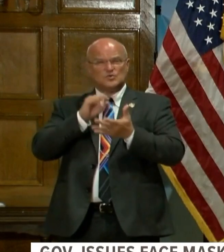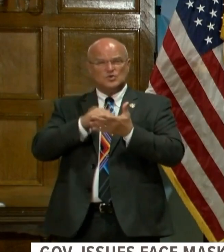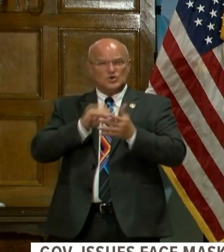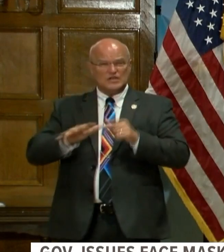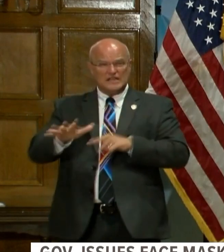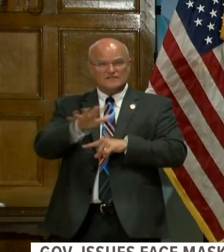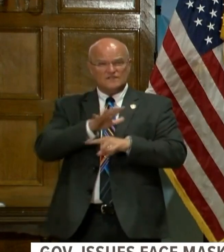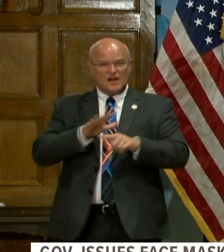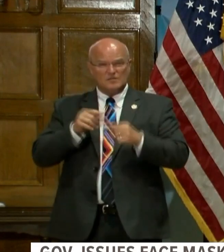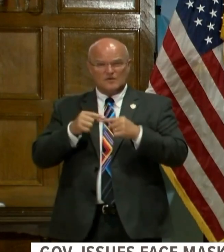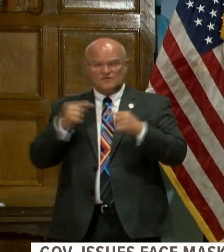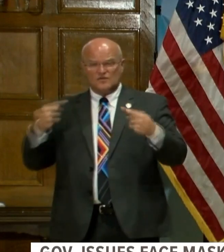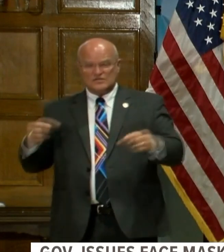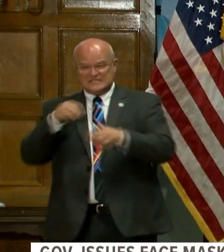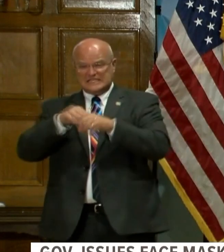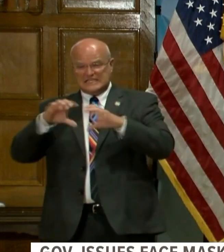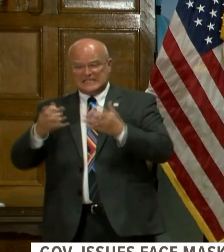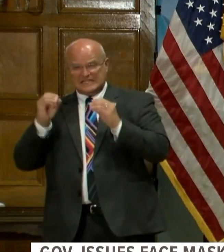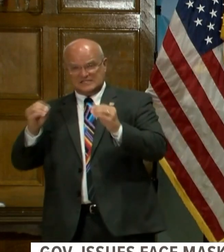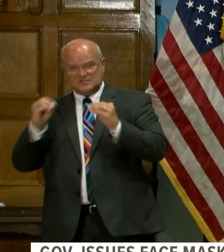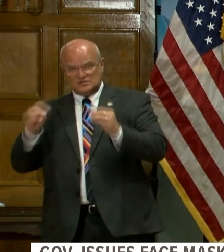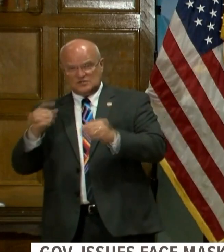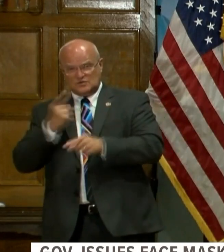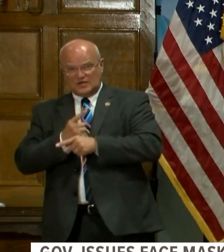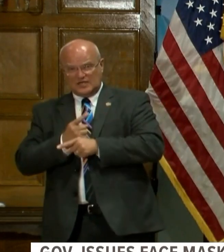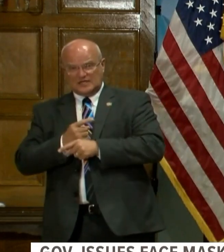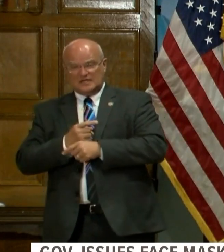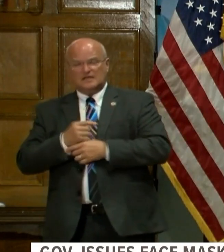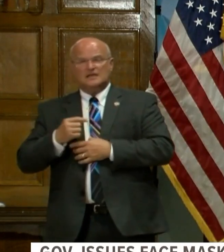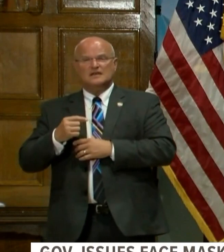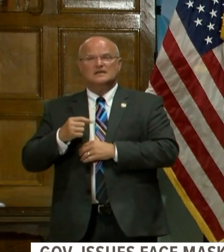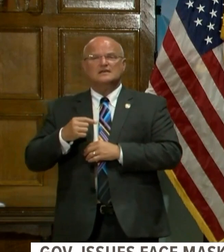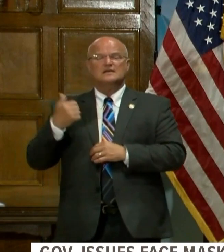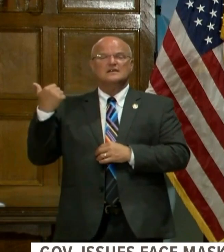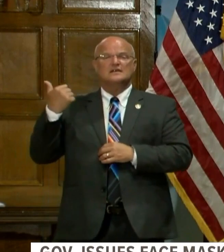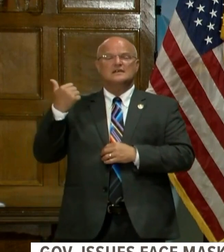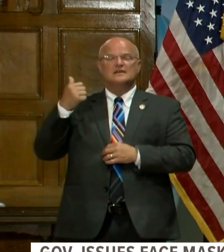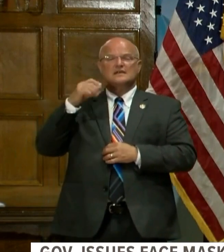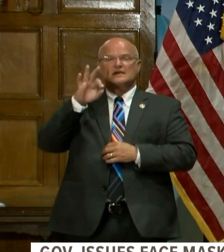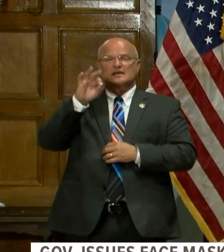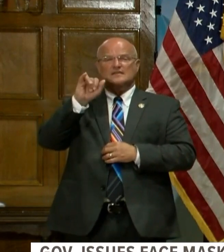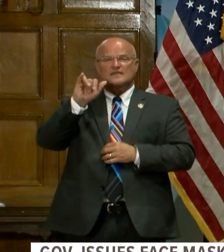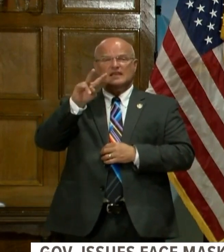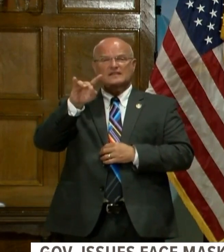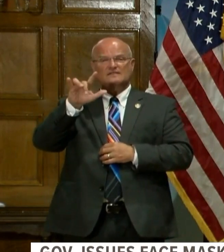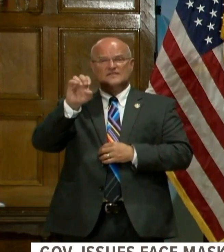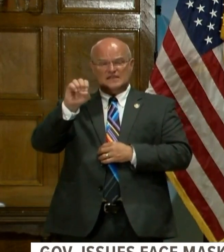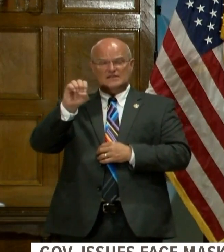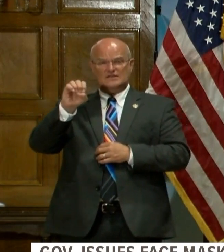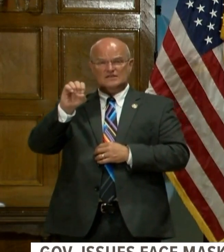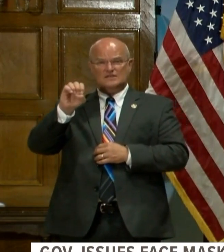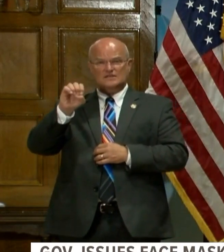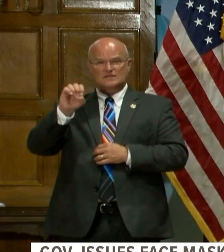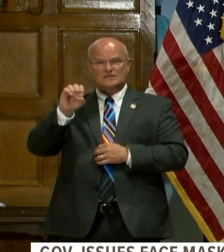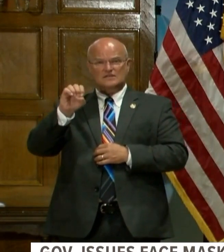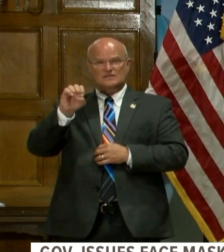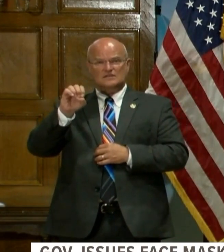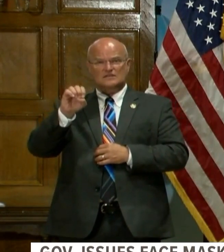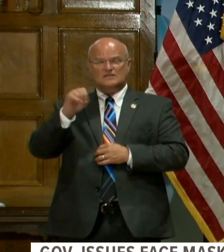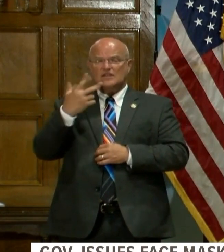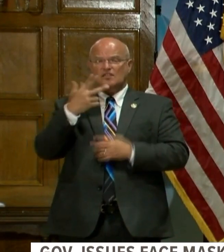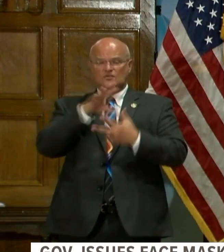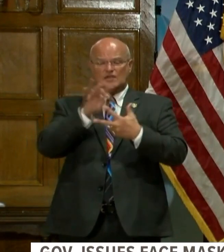environment versus in-class instruction. And well, in Fayetteville, there is